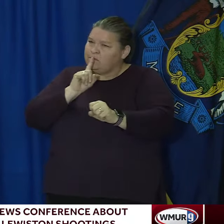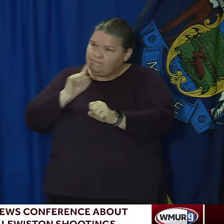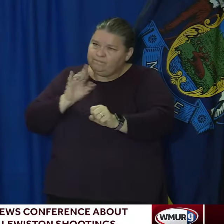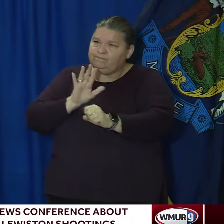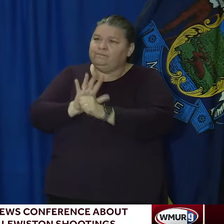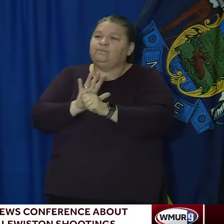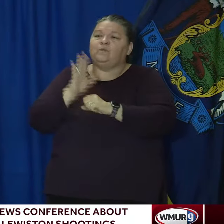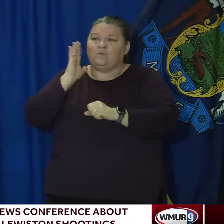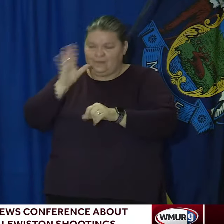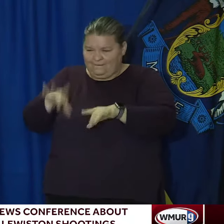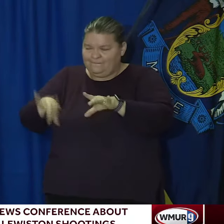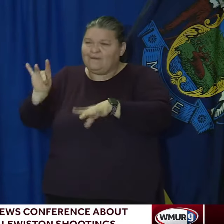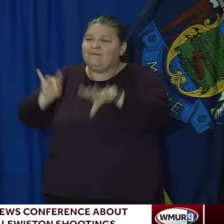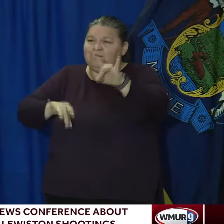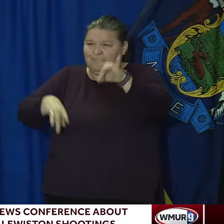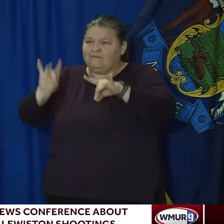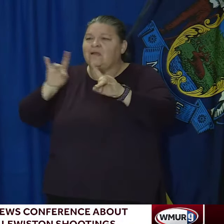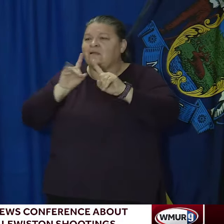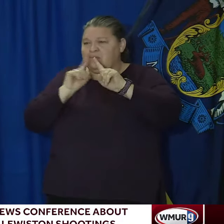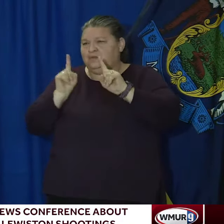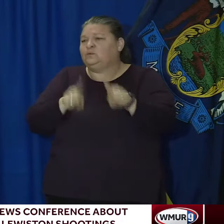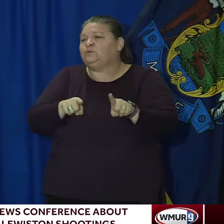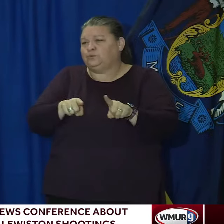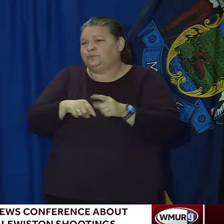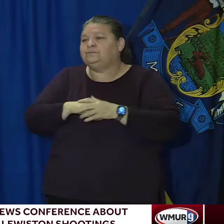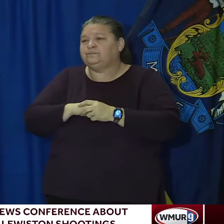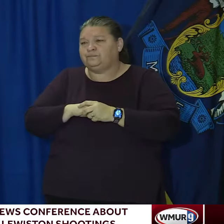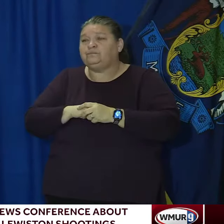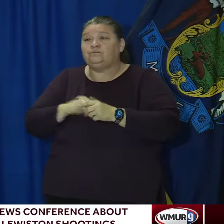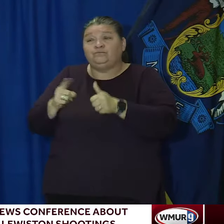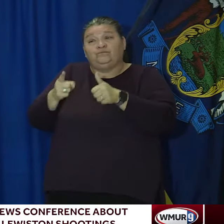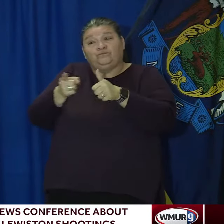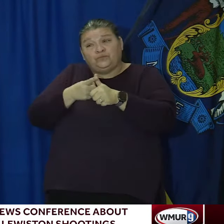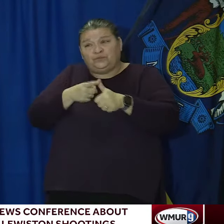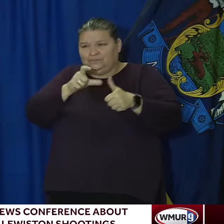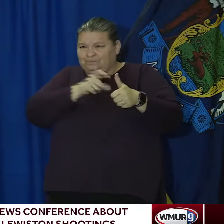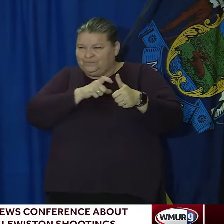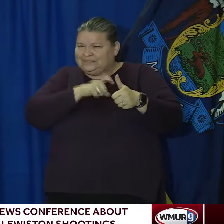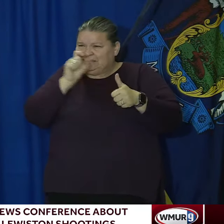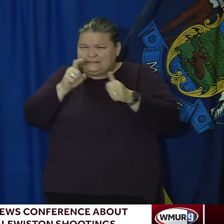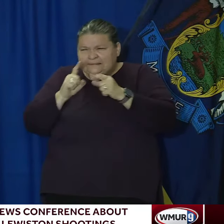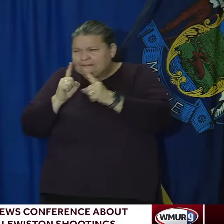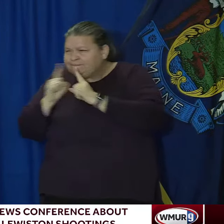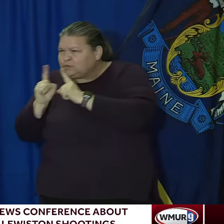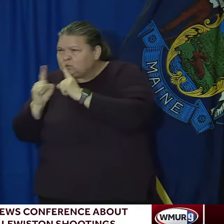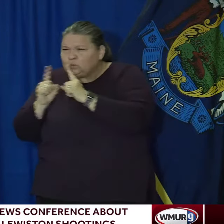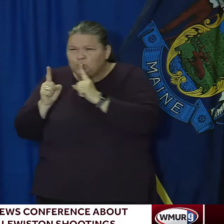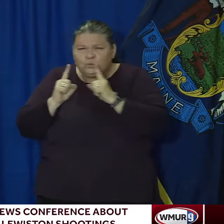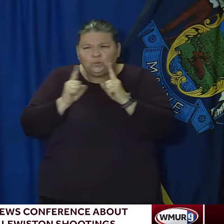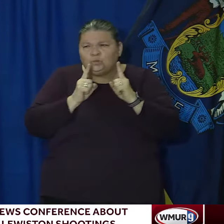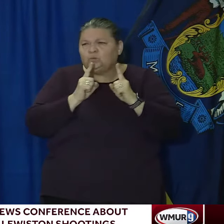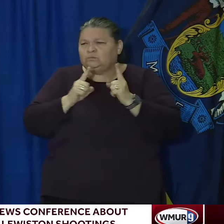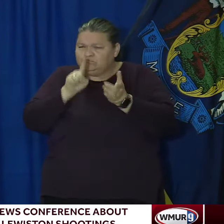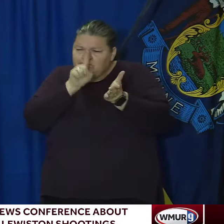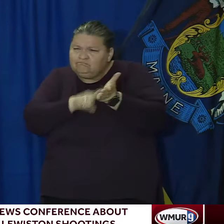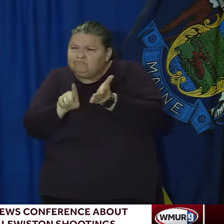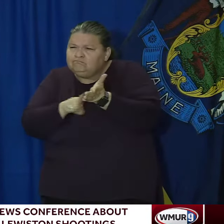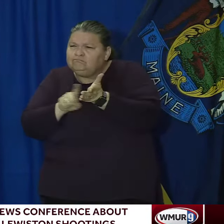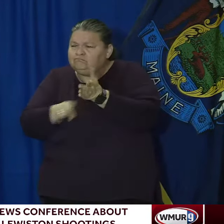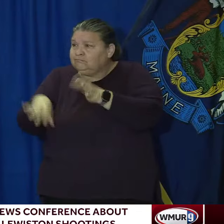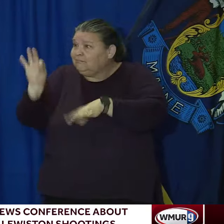due course as the police conduct all appropriate interviews and determine the facts of this case.